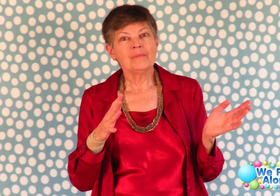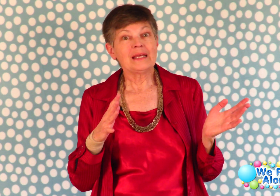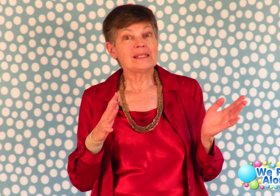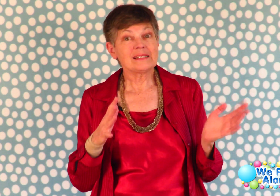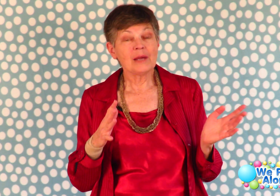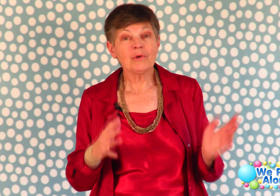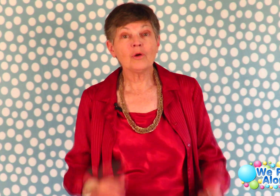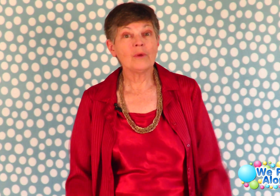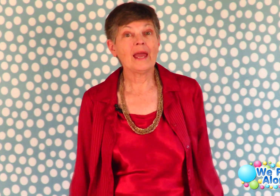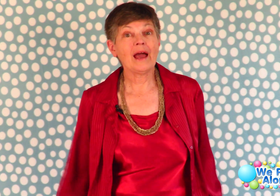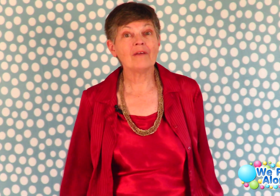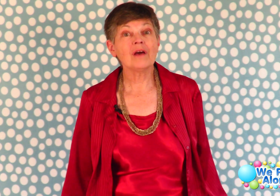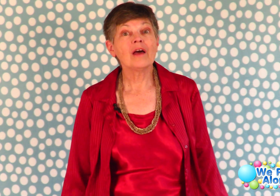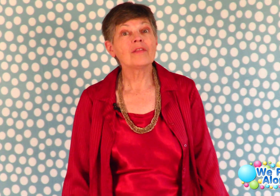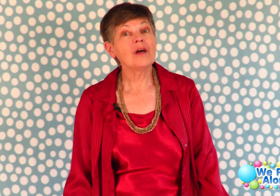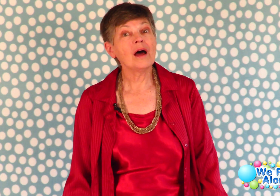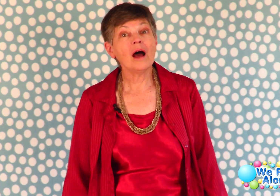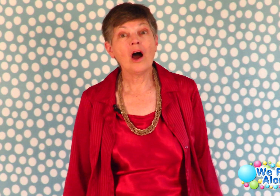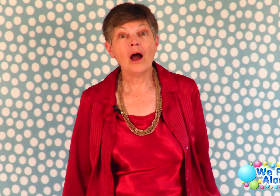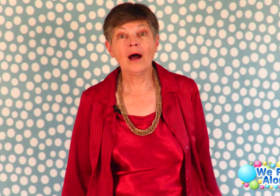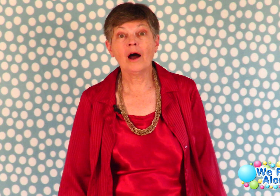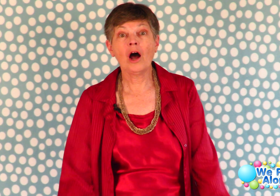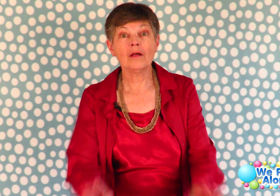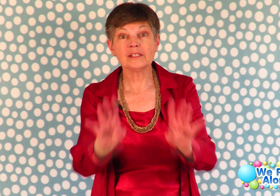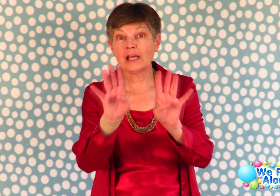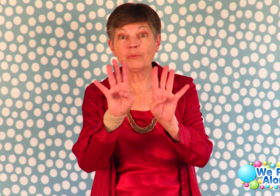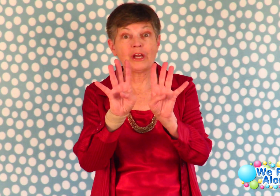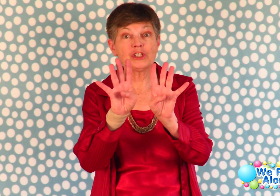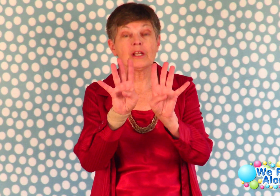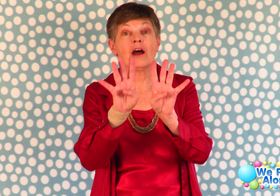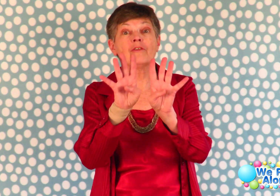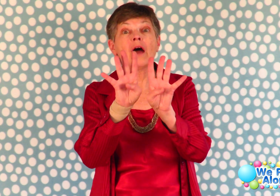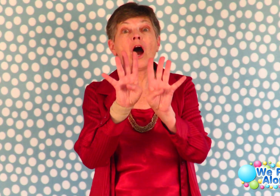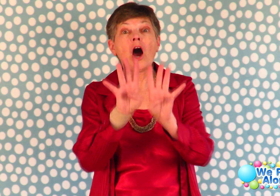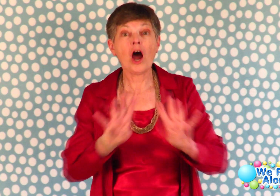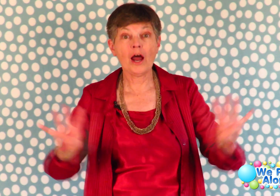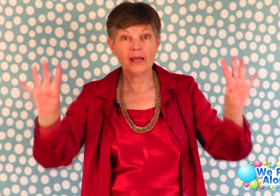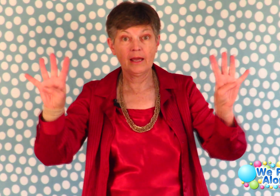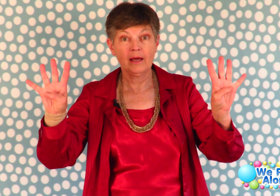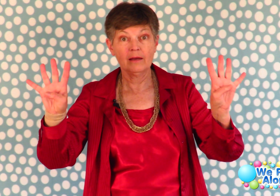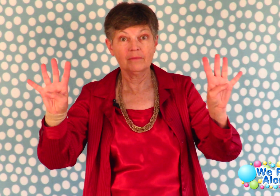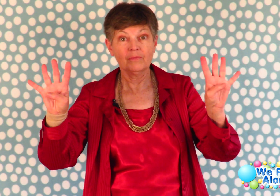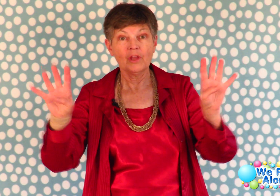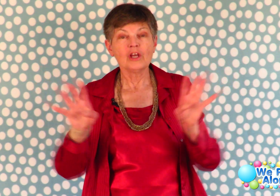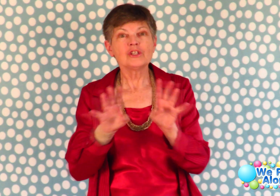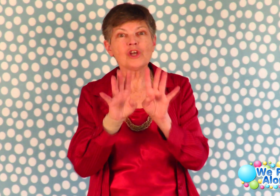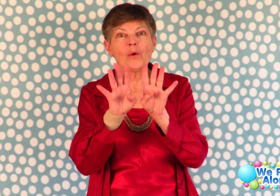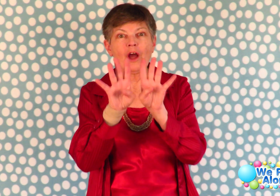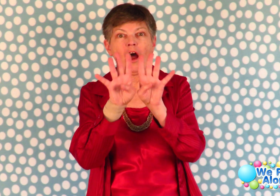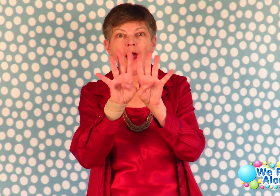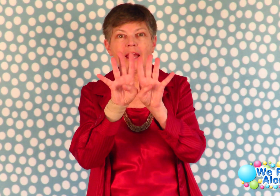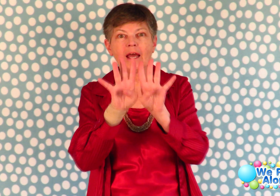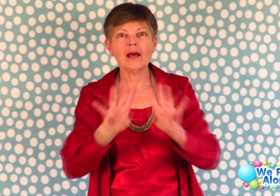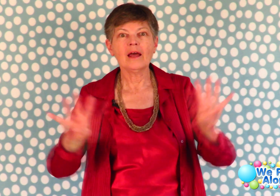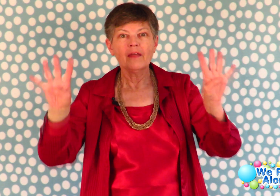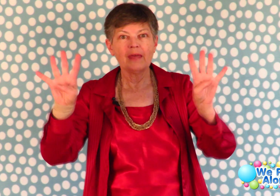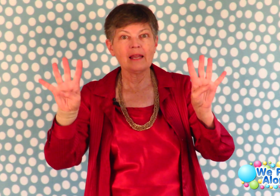in December, we have the celebration of Hanukkah. So in Hanukkah, they light